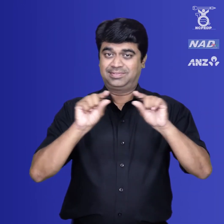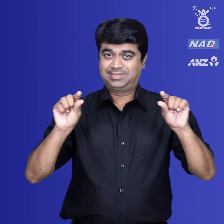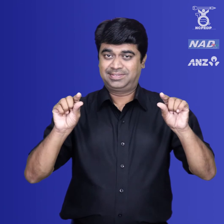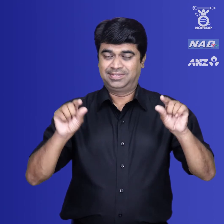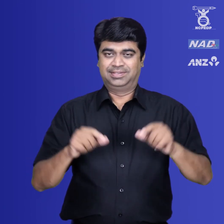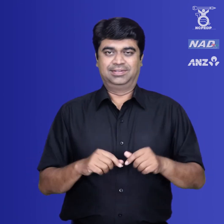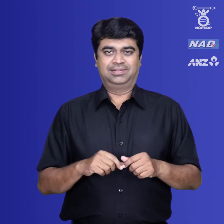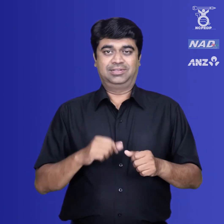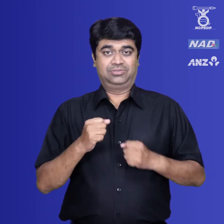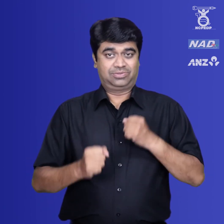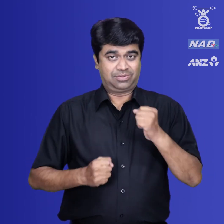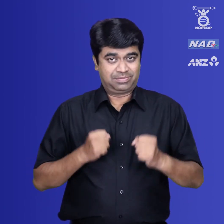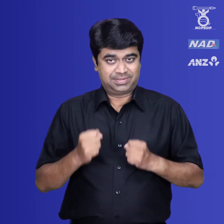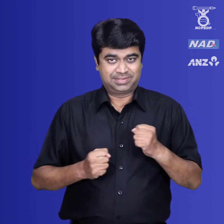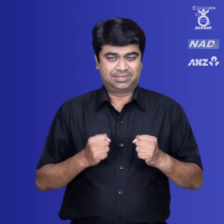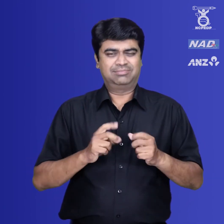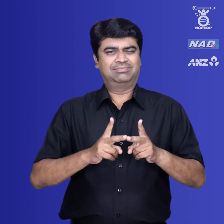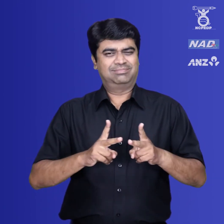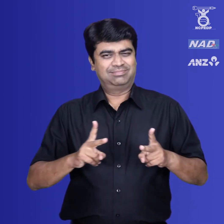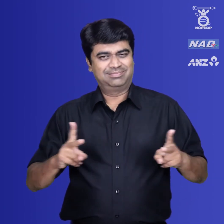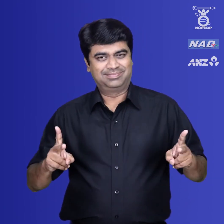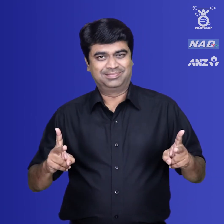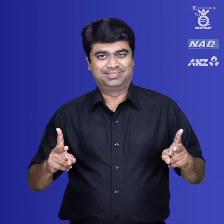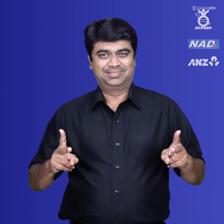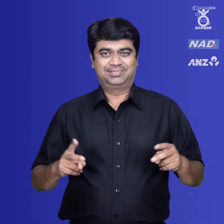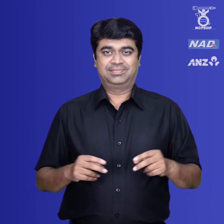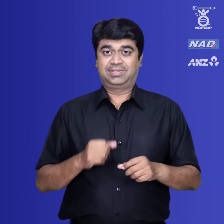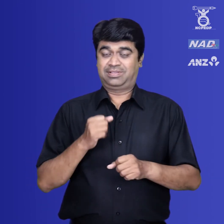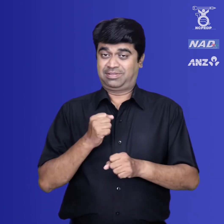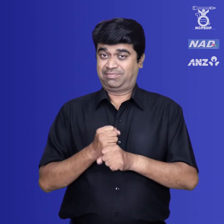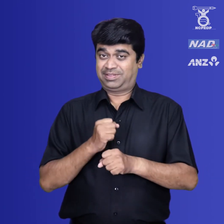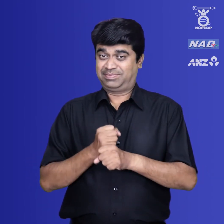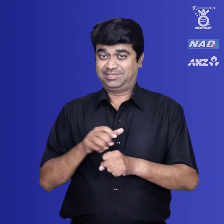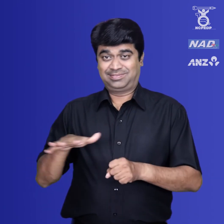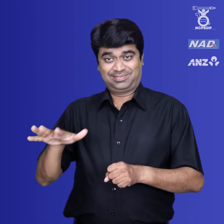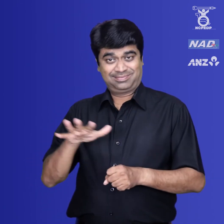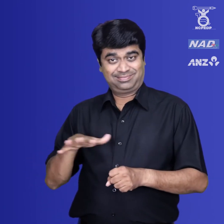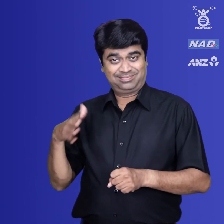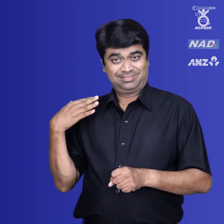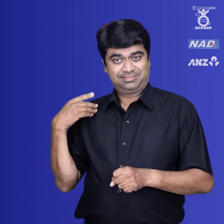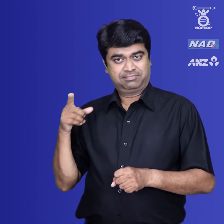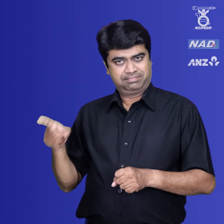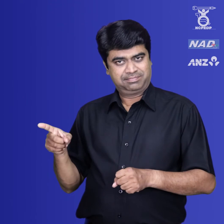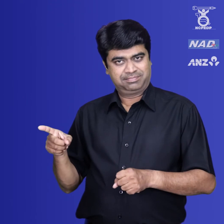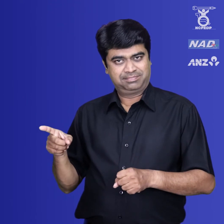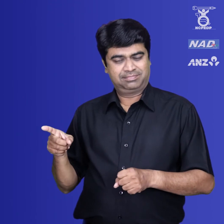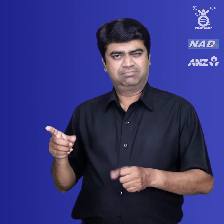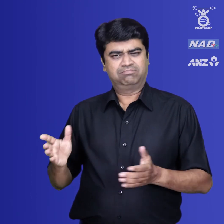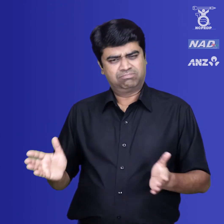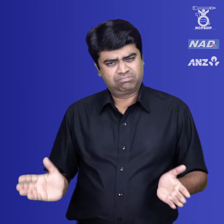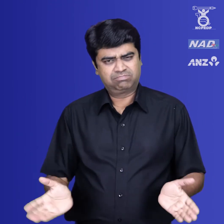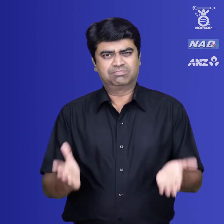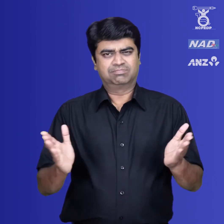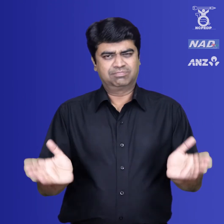30. Sporting activities. The appropriate government shall take measures to